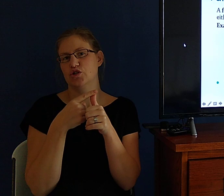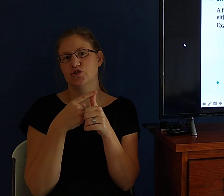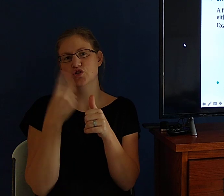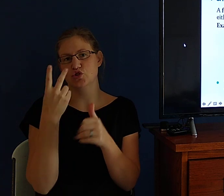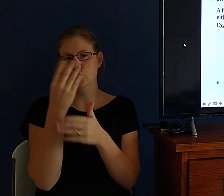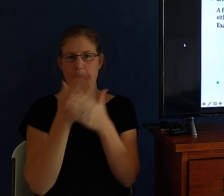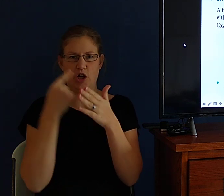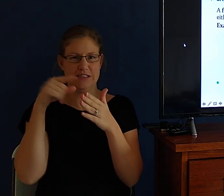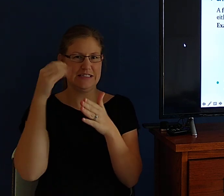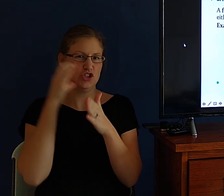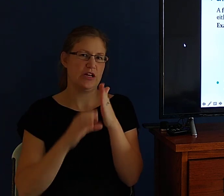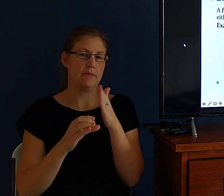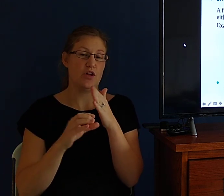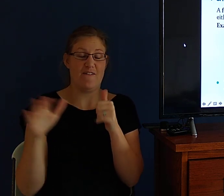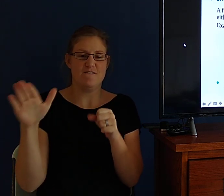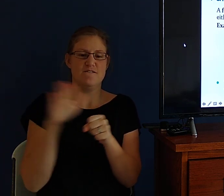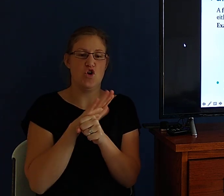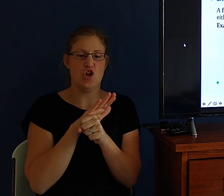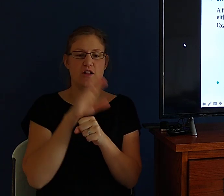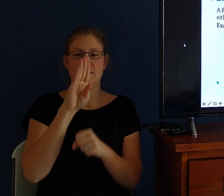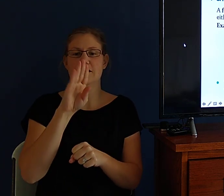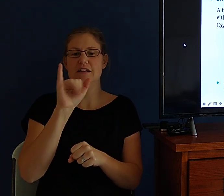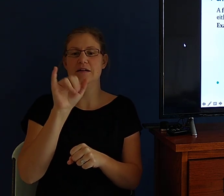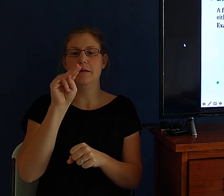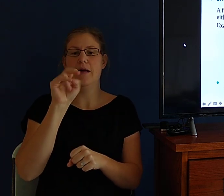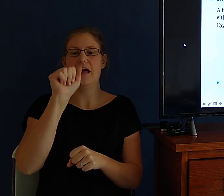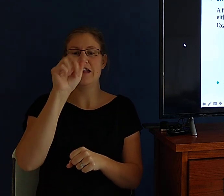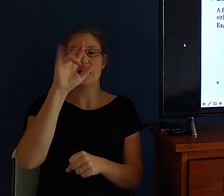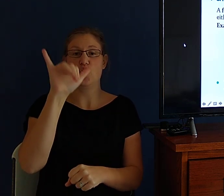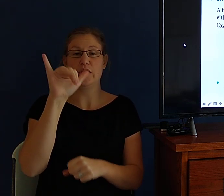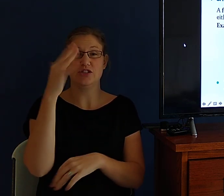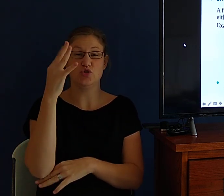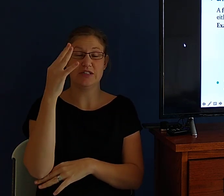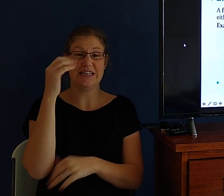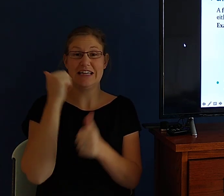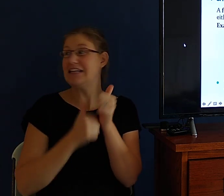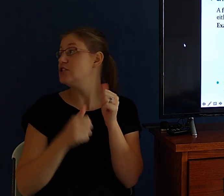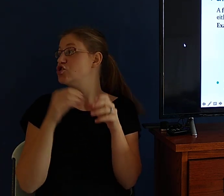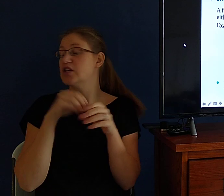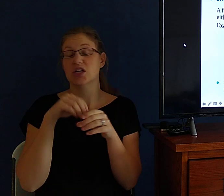of this chapter that the full binary tree, each internal